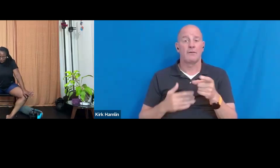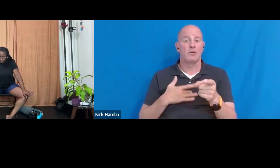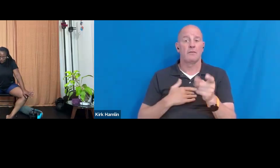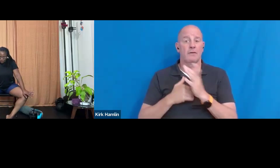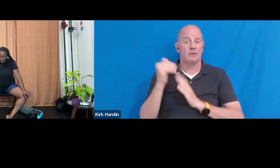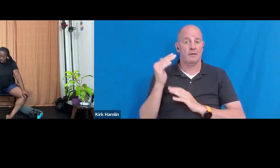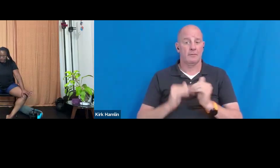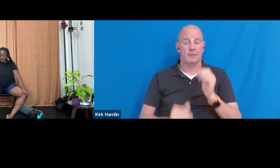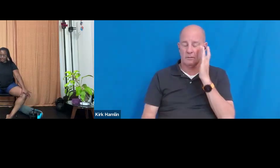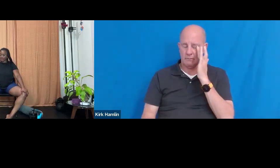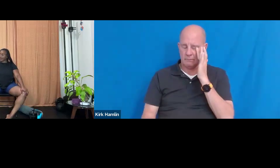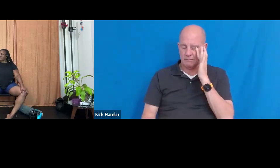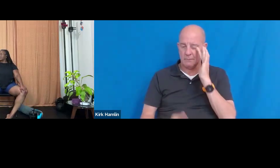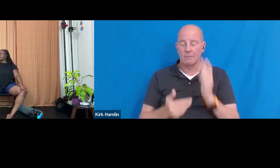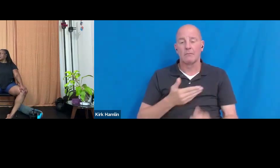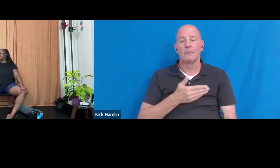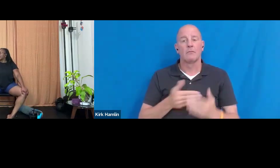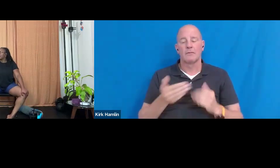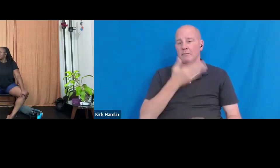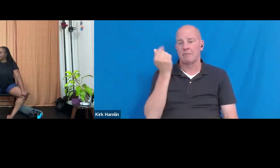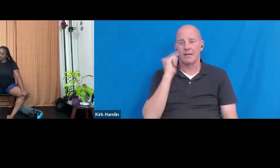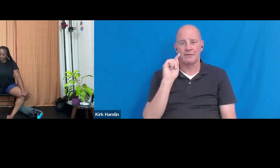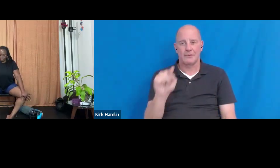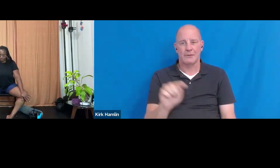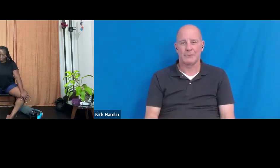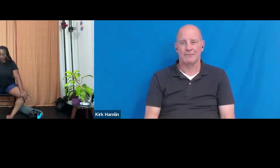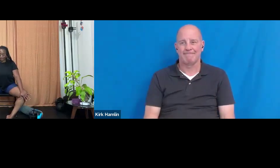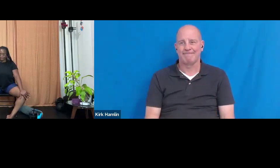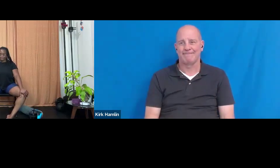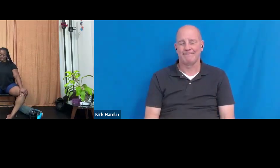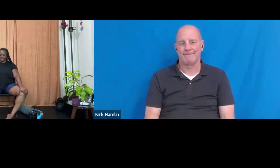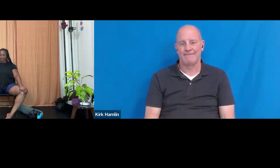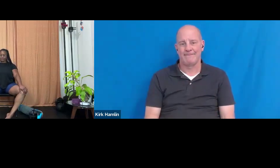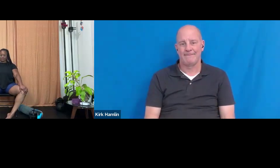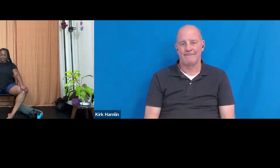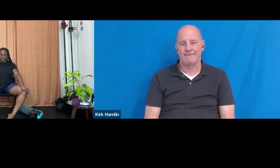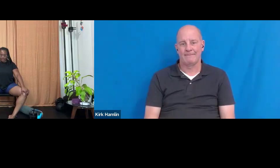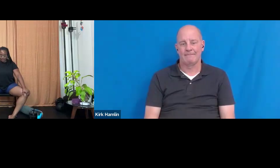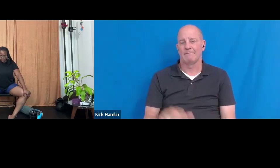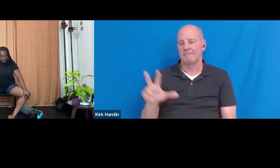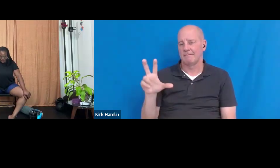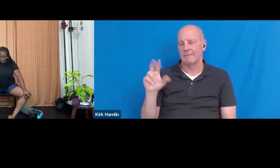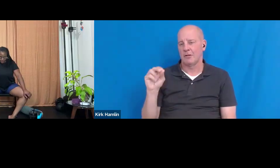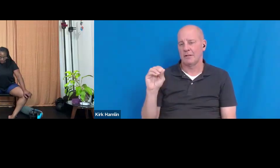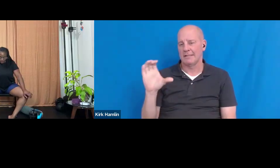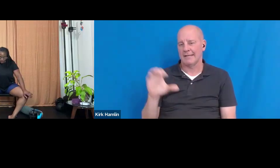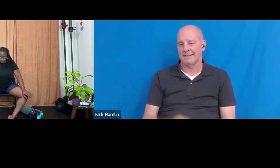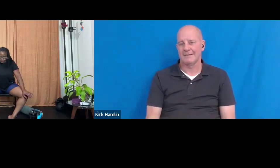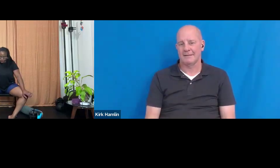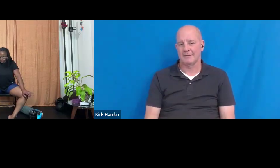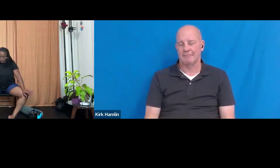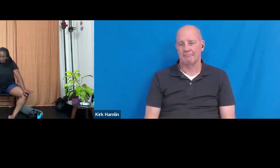works best here. You got about 30 more seconds to